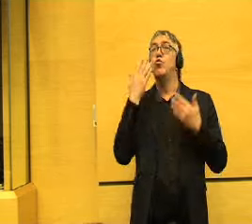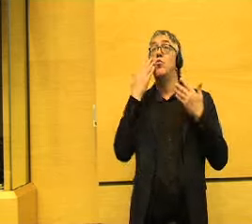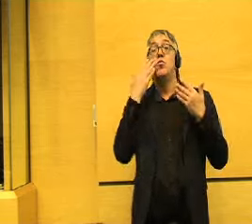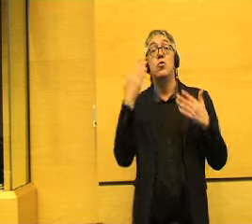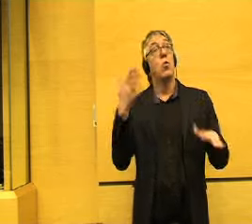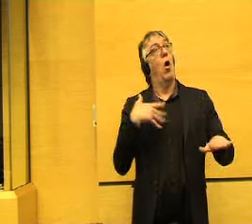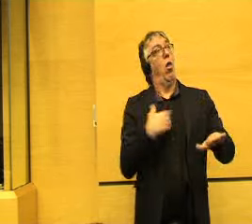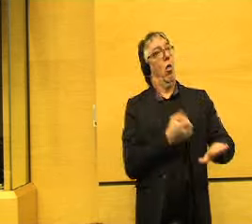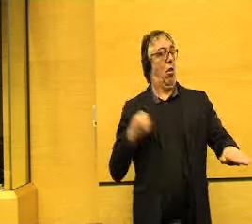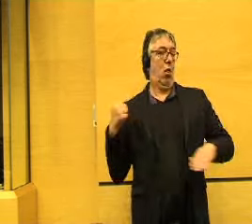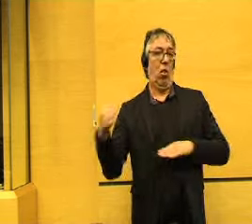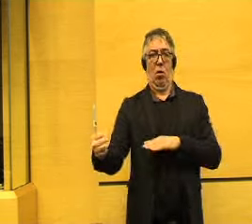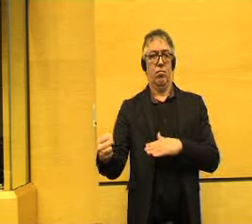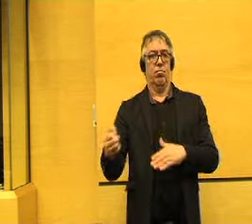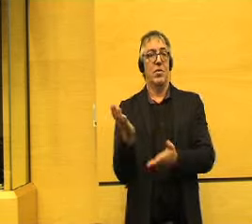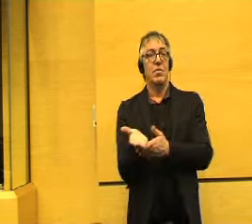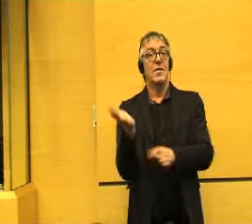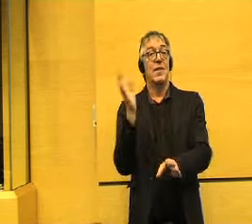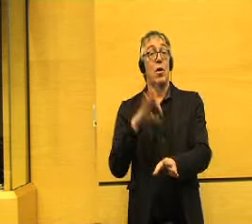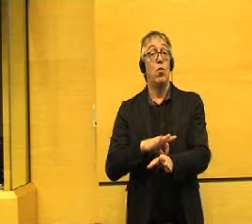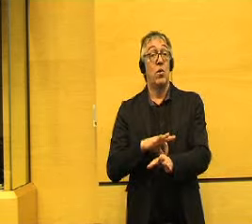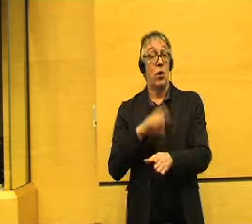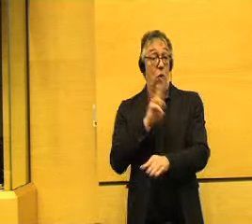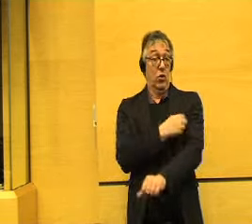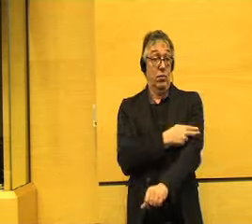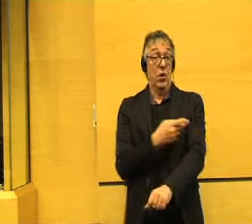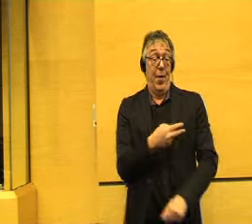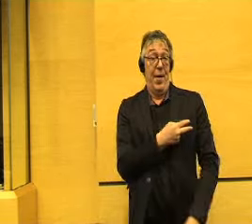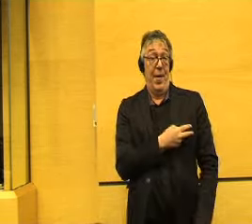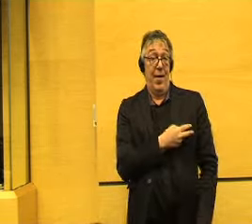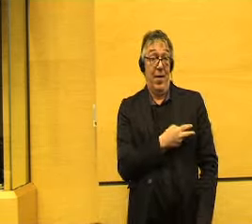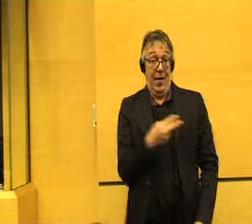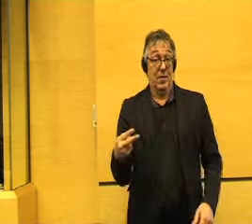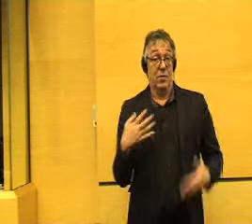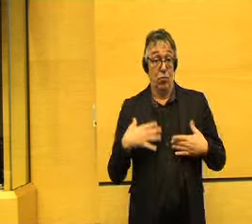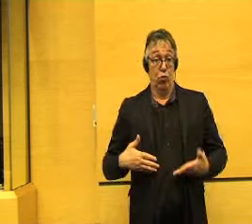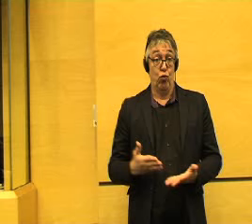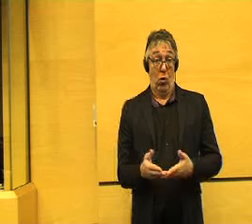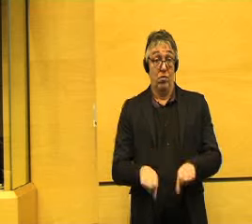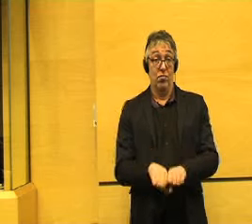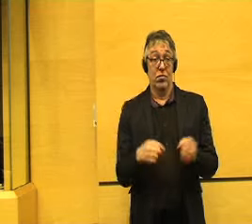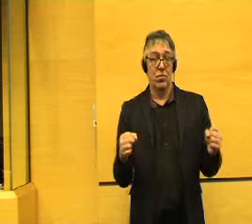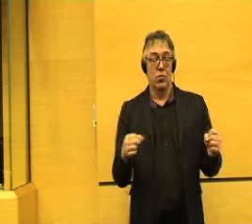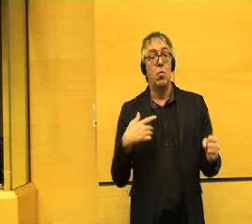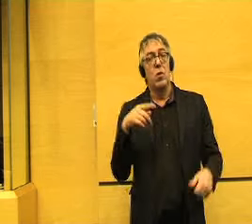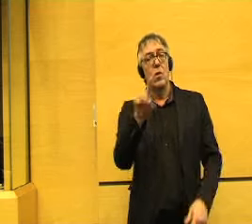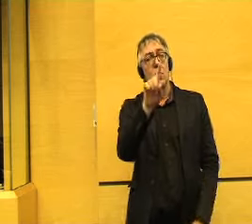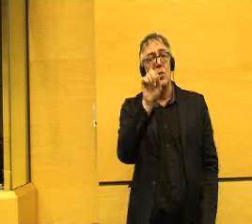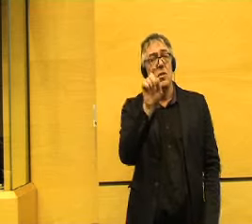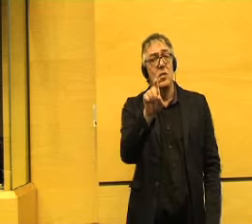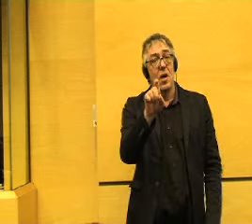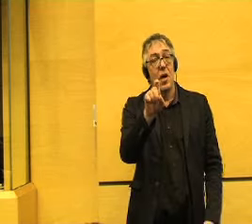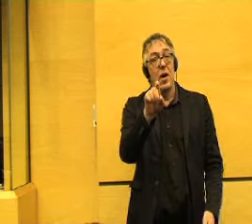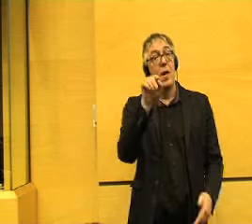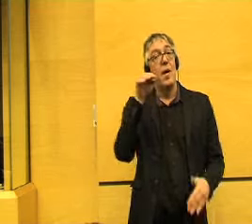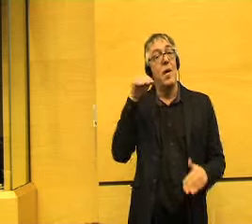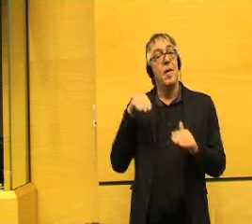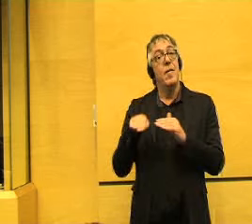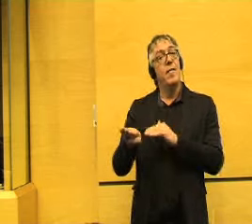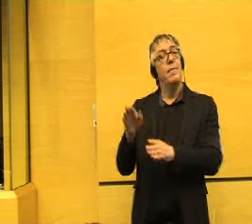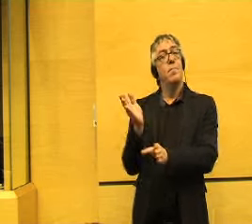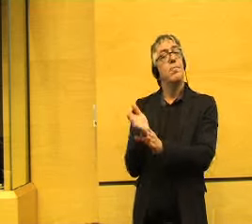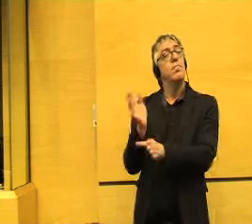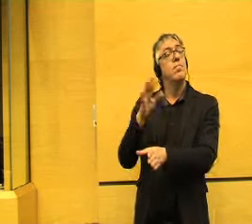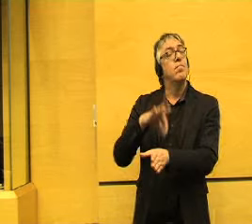in a psychiatric institution. So my question is really about respect for privacy within